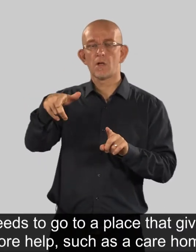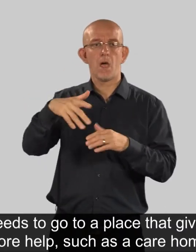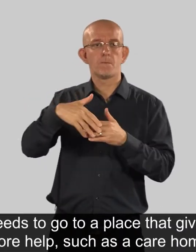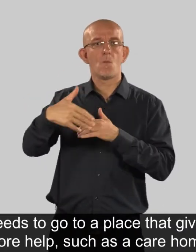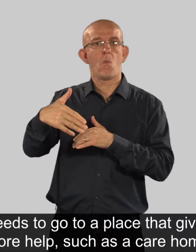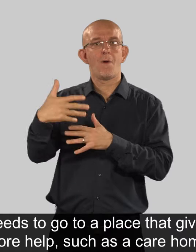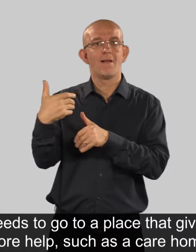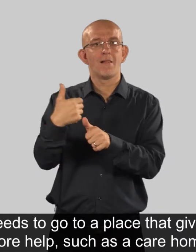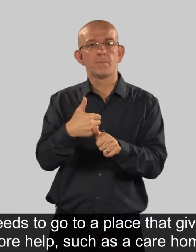care home.